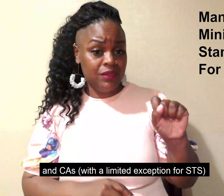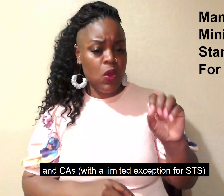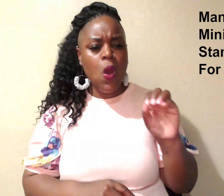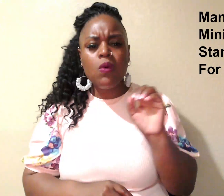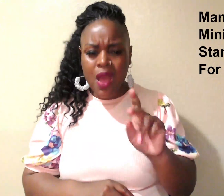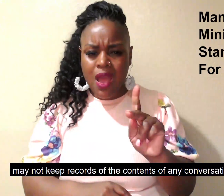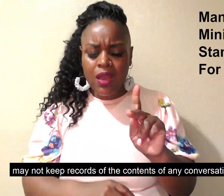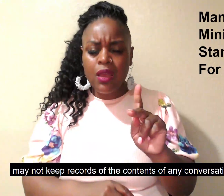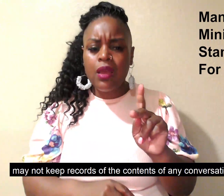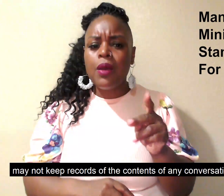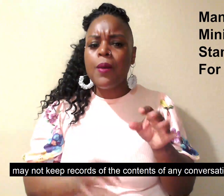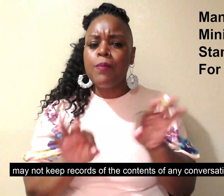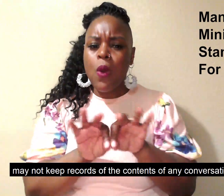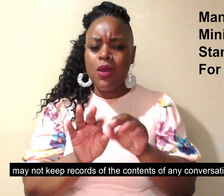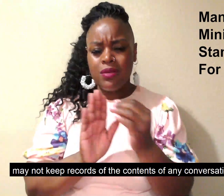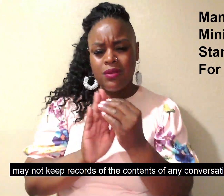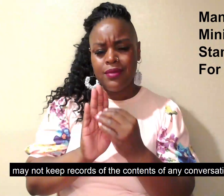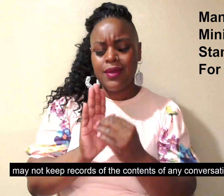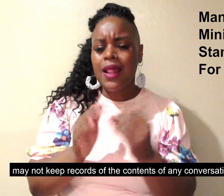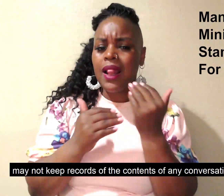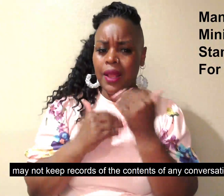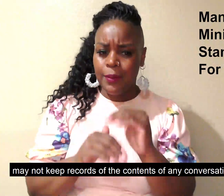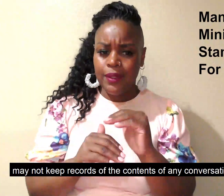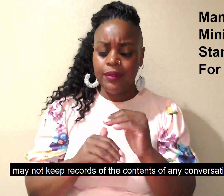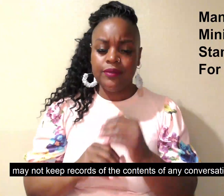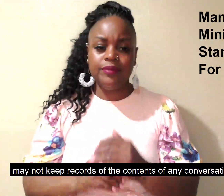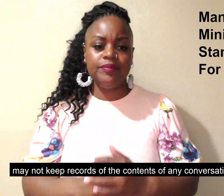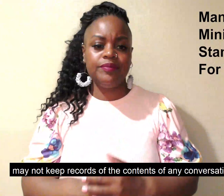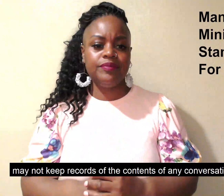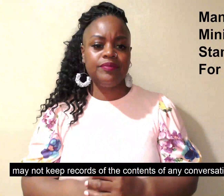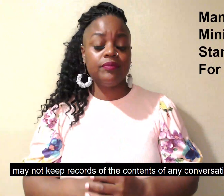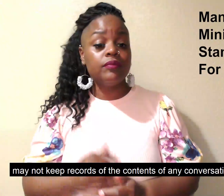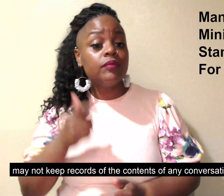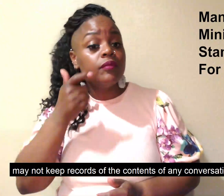STS, may not keep records of the contents of any conversation.